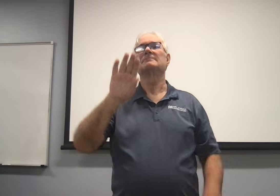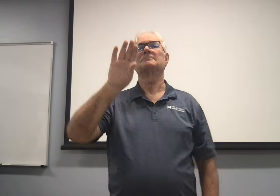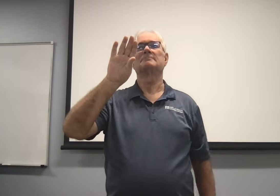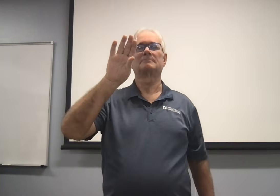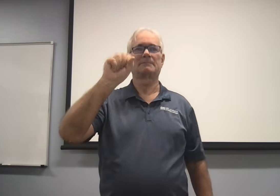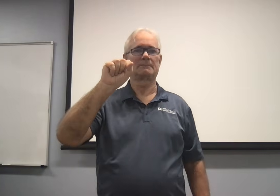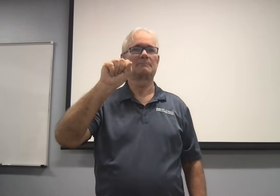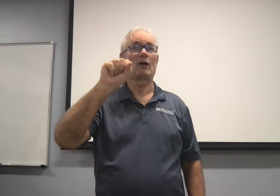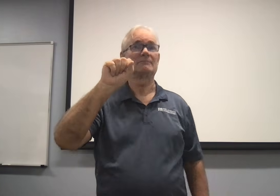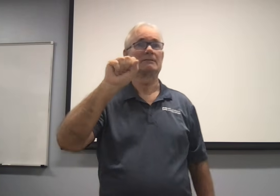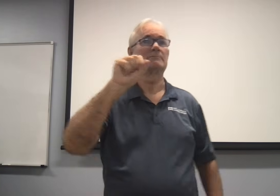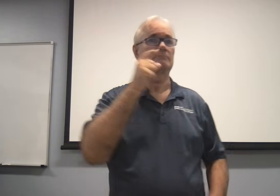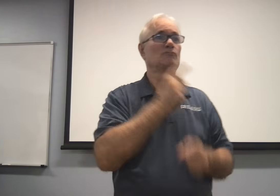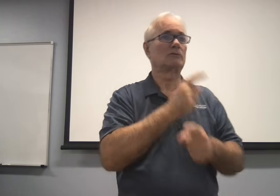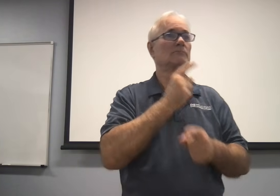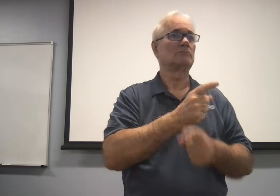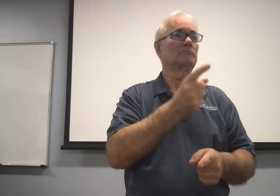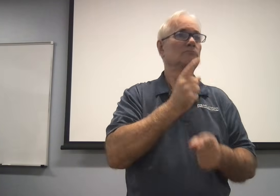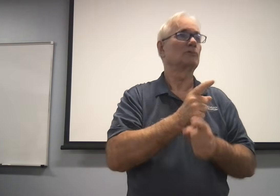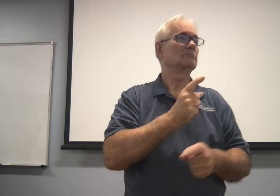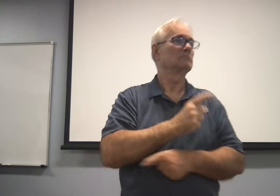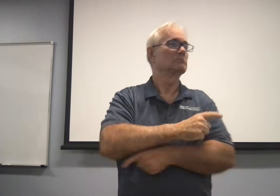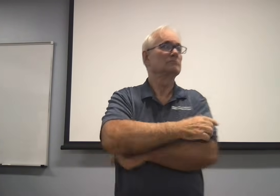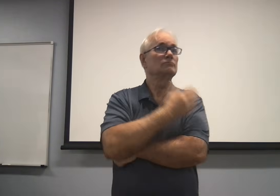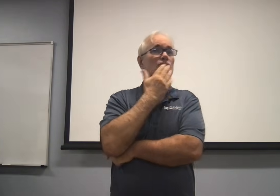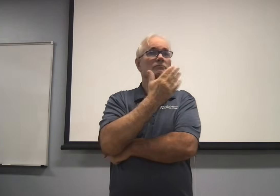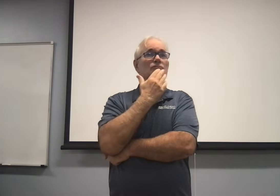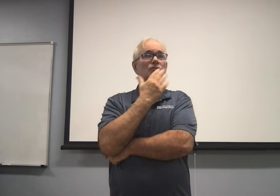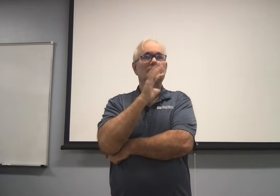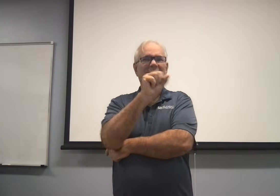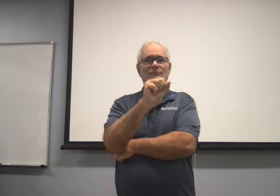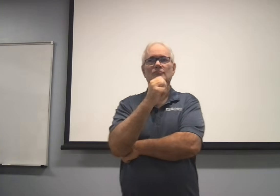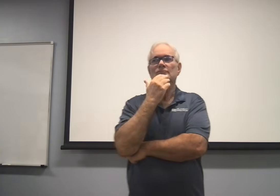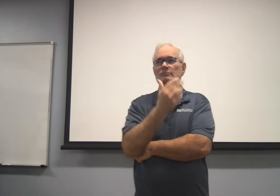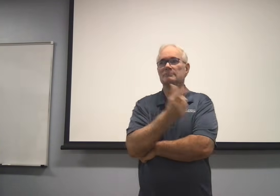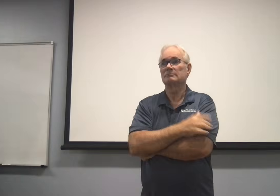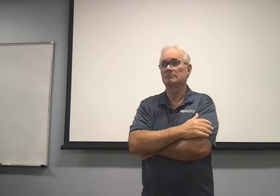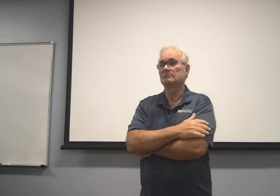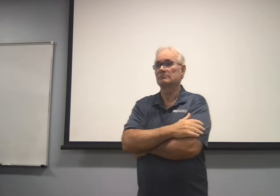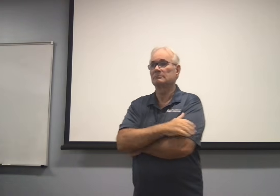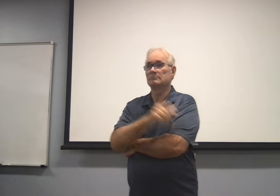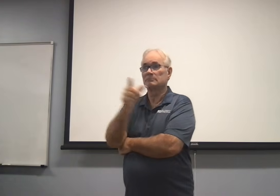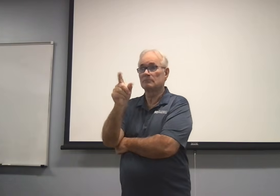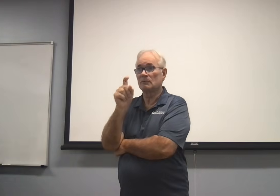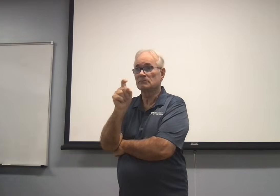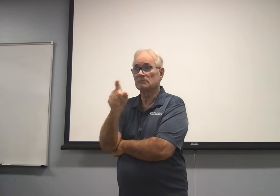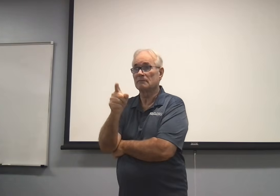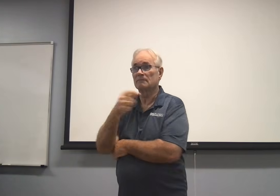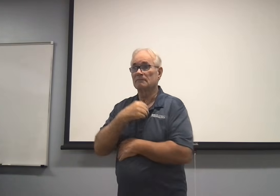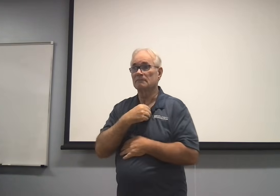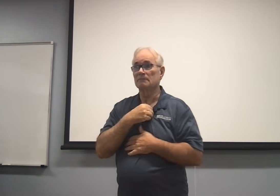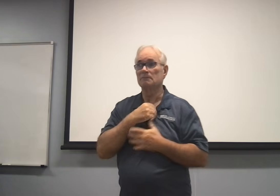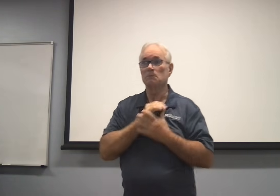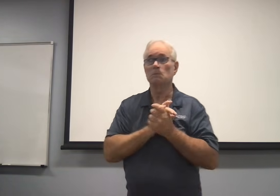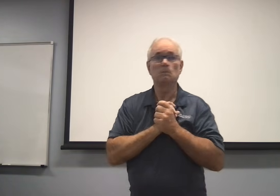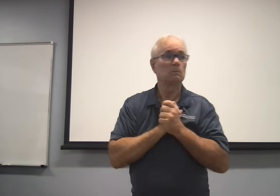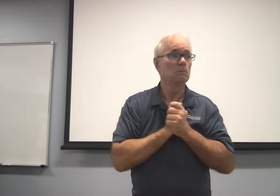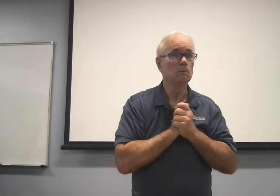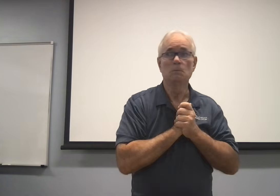way. Don't want you to sign it the other way, I want you to have it the appropriate direction, good, okay. Did that answer your question?